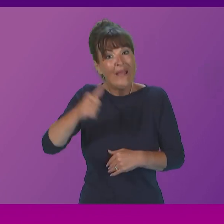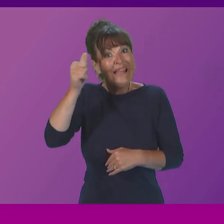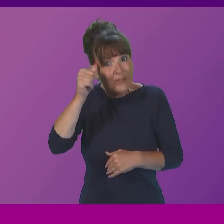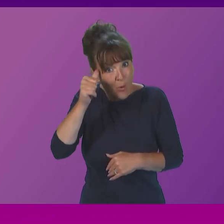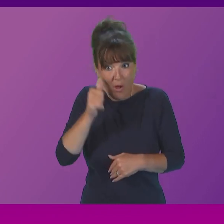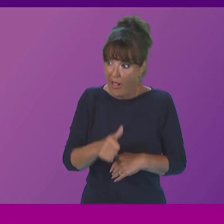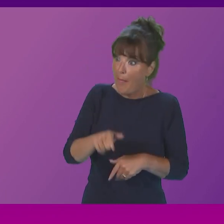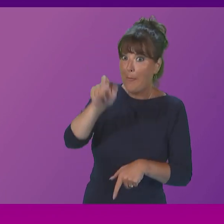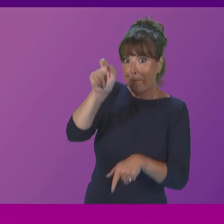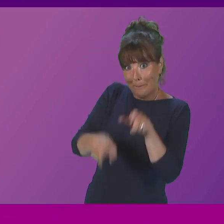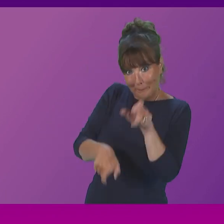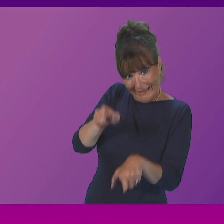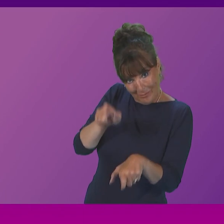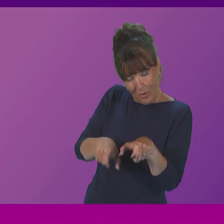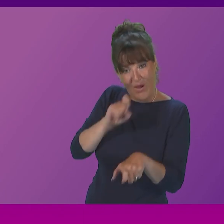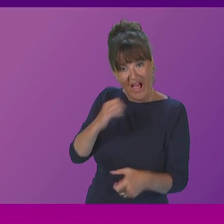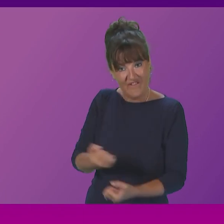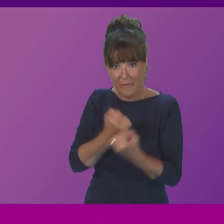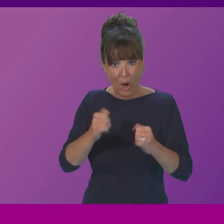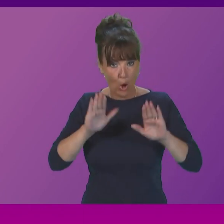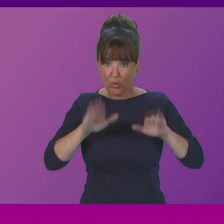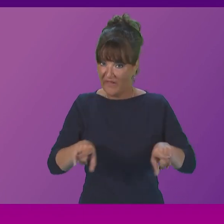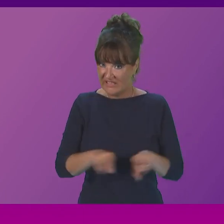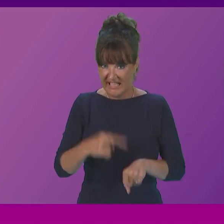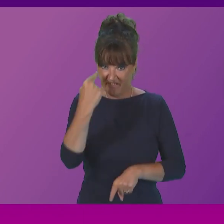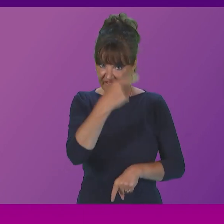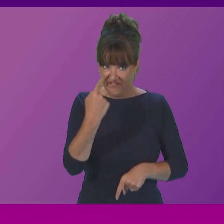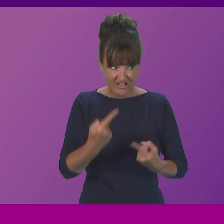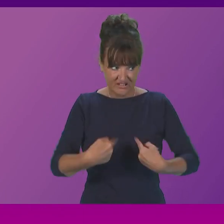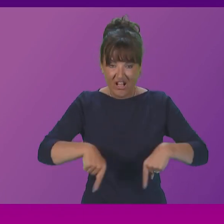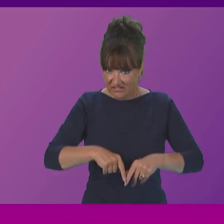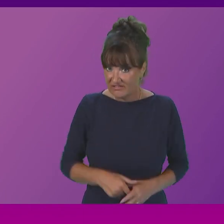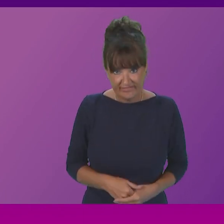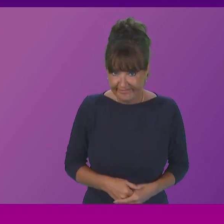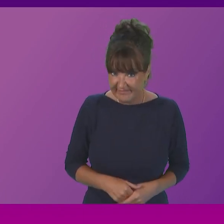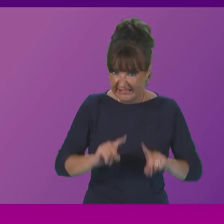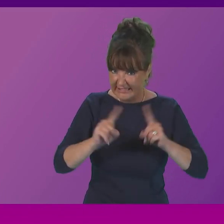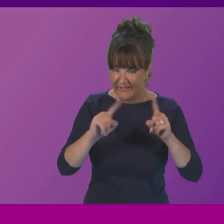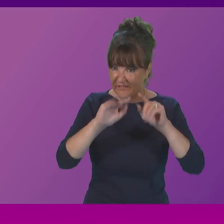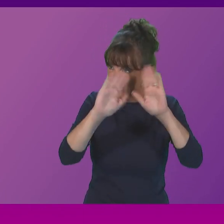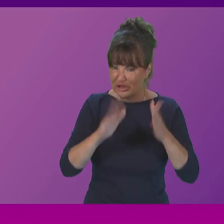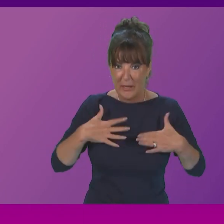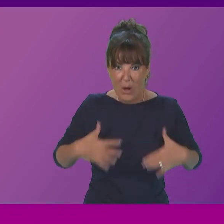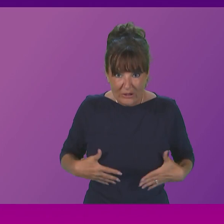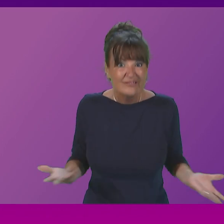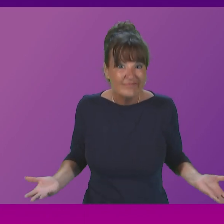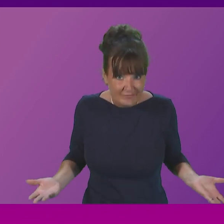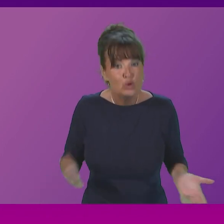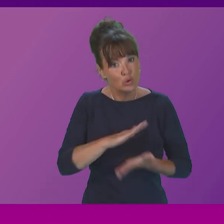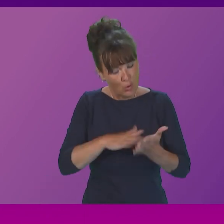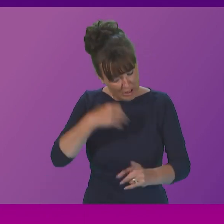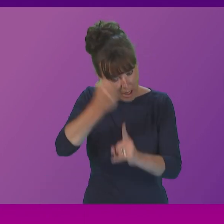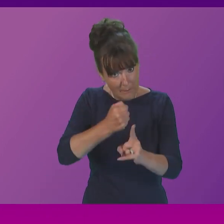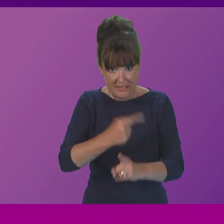not look like this parliament necessarily. So we advocate for legislated candidate quotas, which would mean every political party had